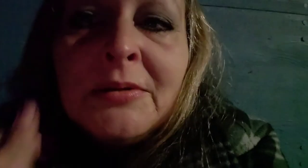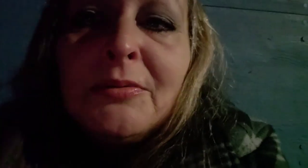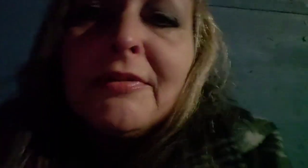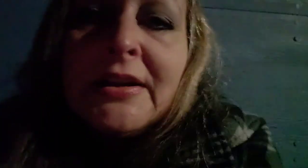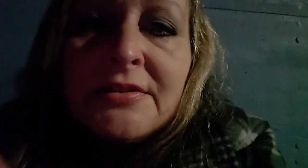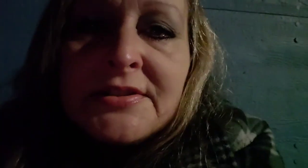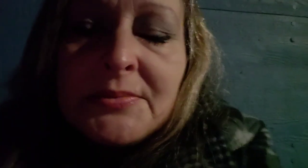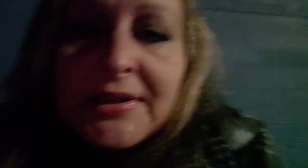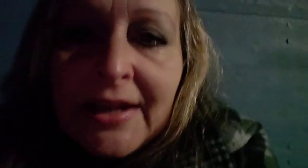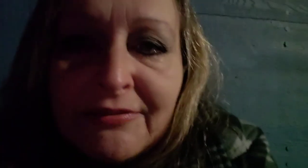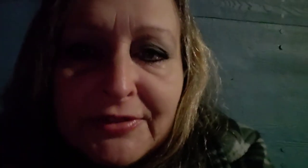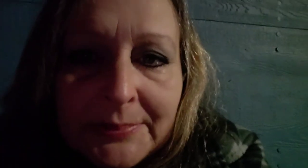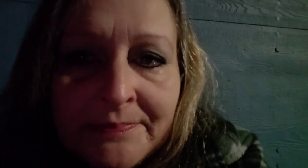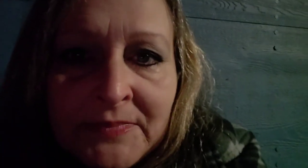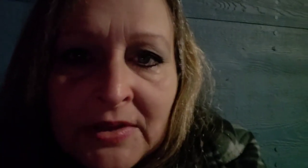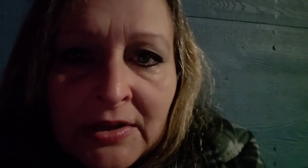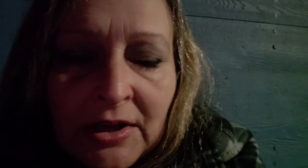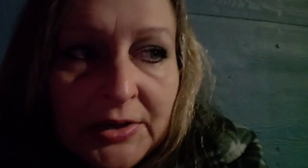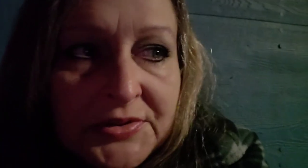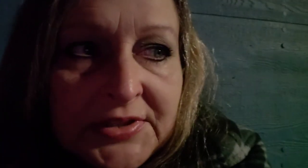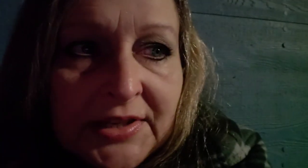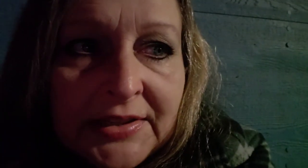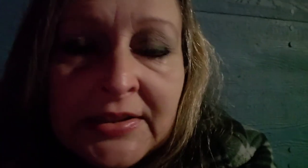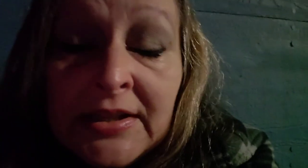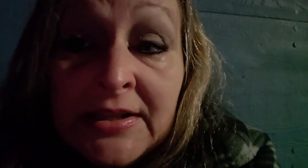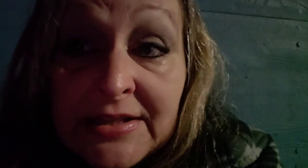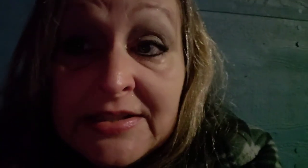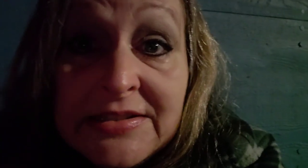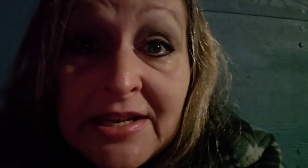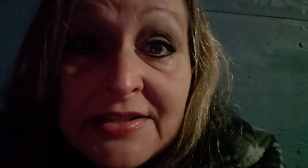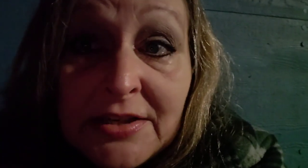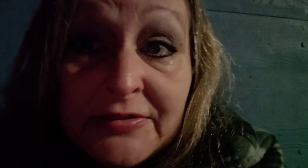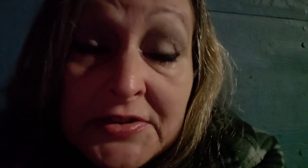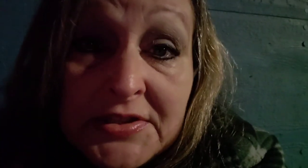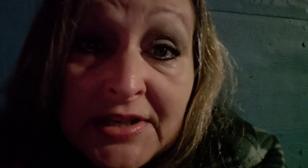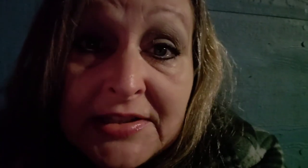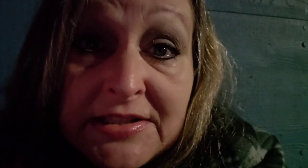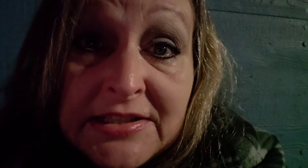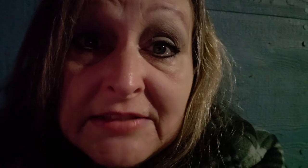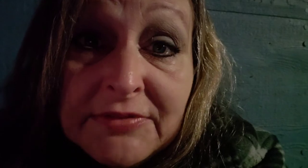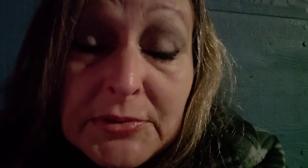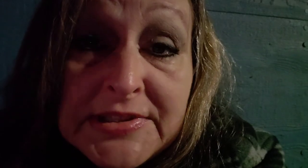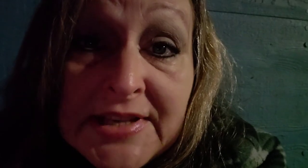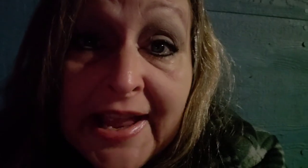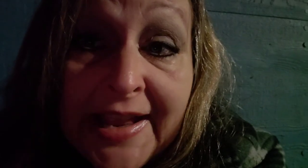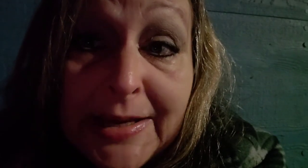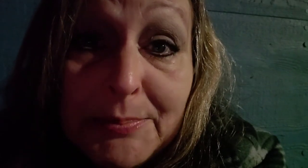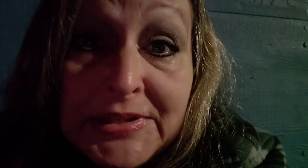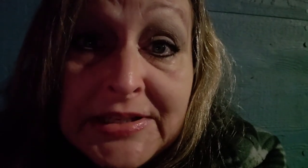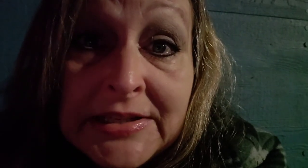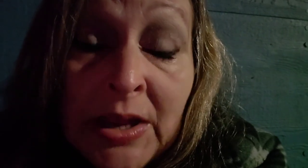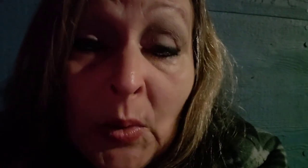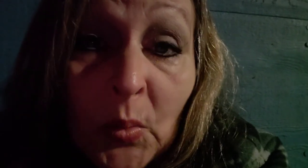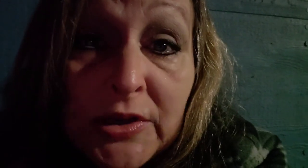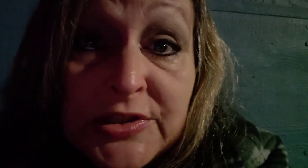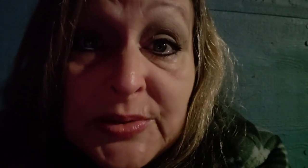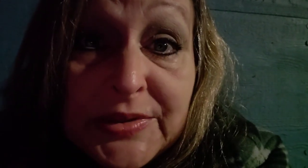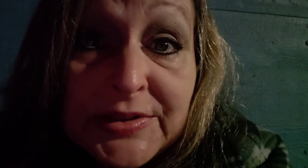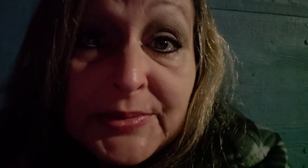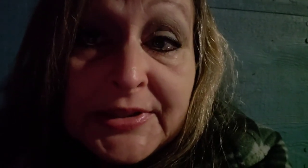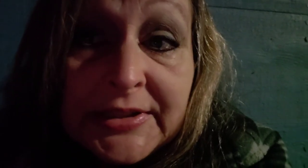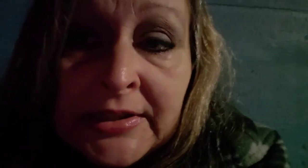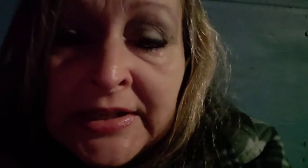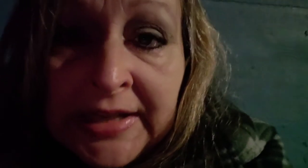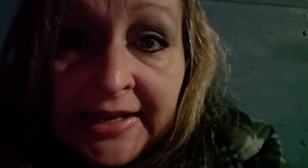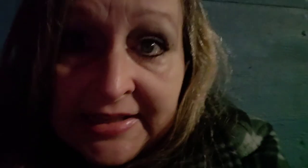her records that we got from her stay, and they did test her for C19, influenza A, B, 1, 2,